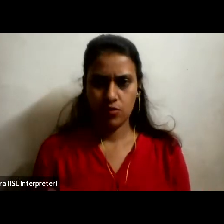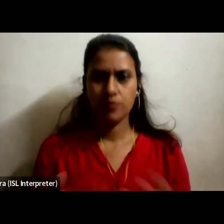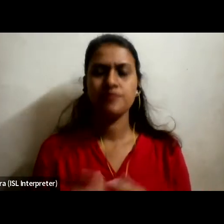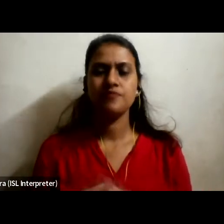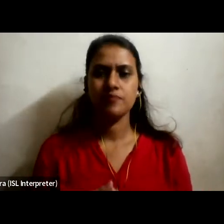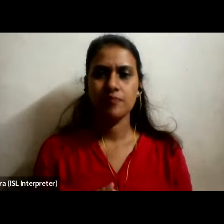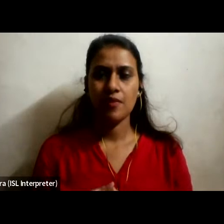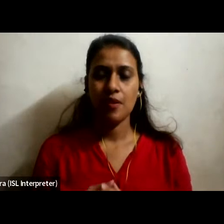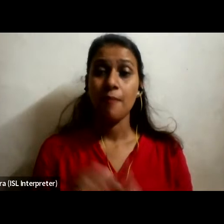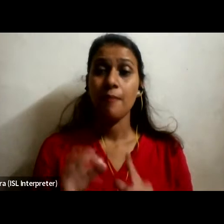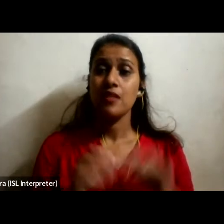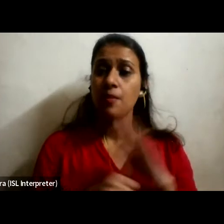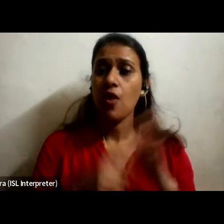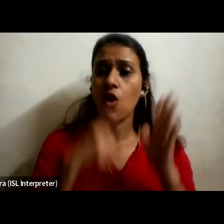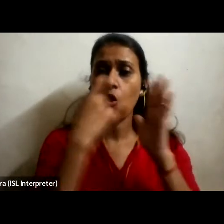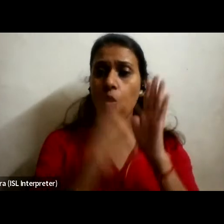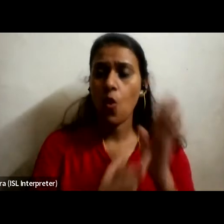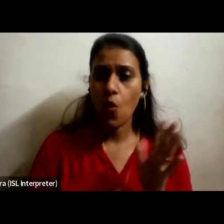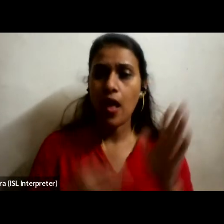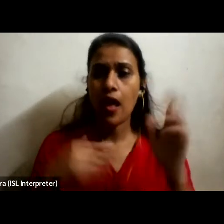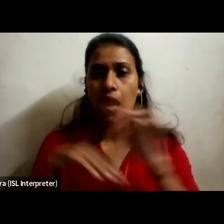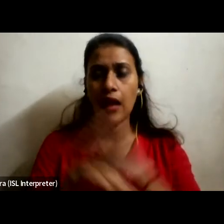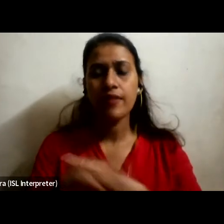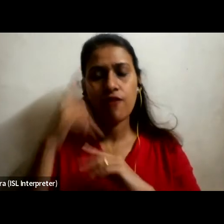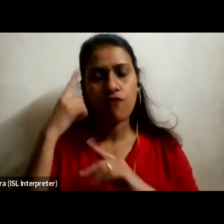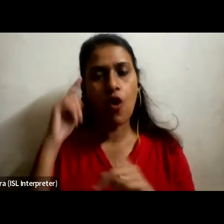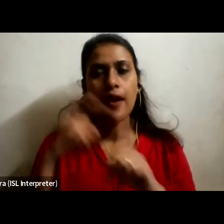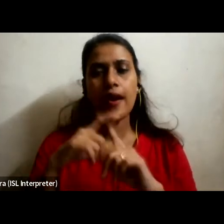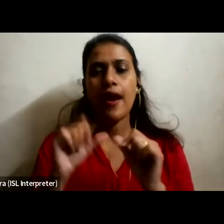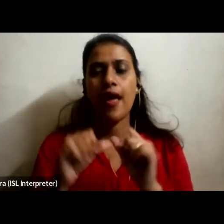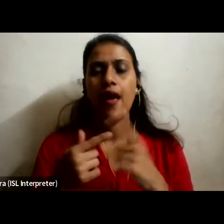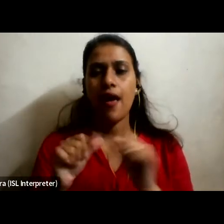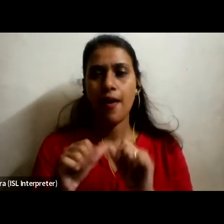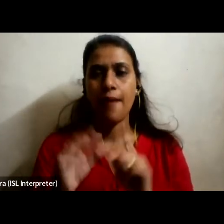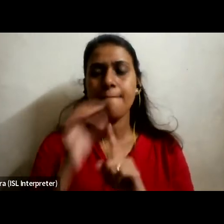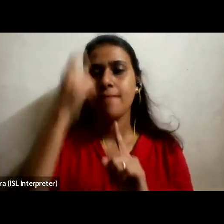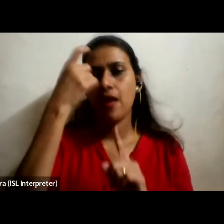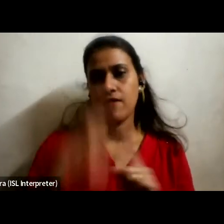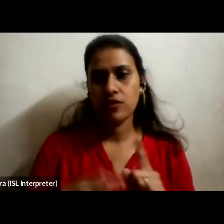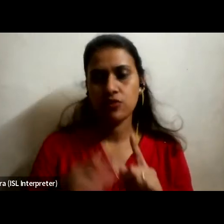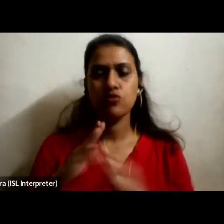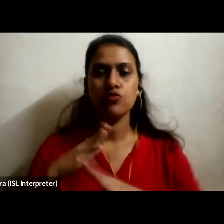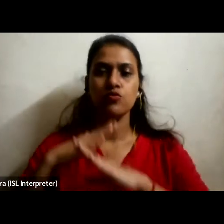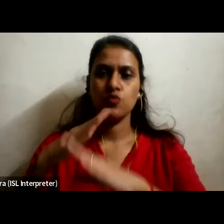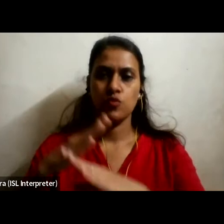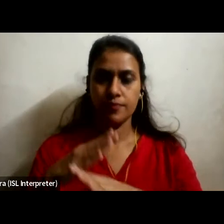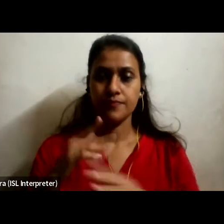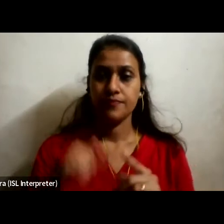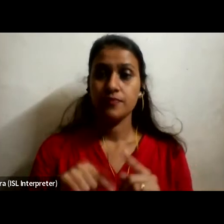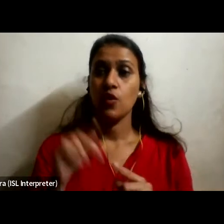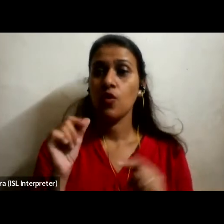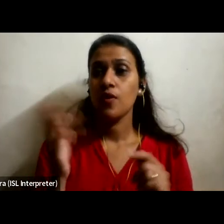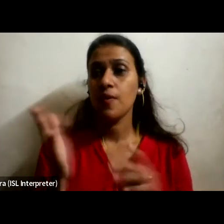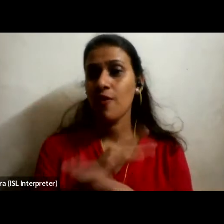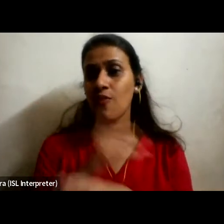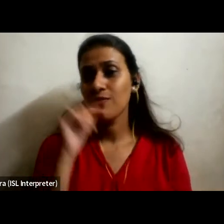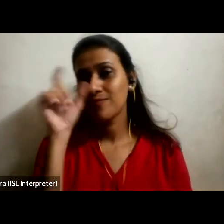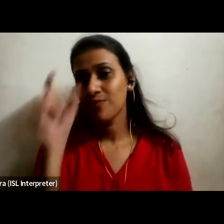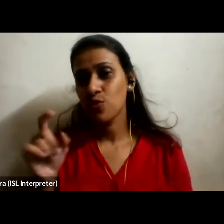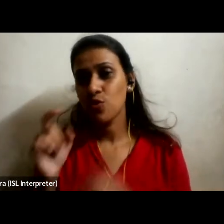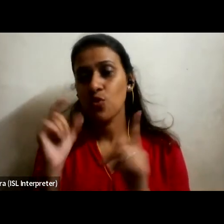principles relying on data privacy jurisprudence. For example, the Siri case, which was mentioned by Udbhav,